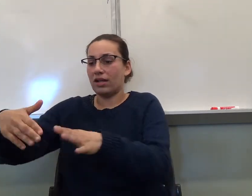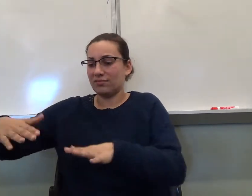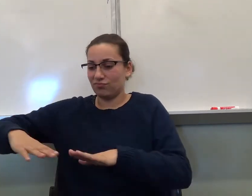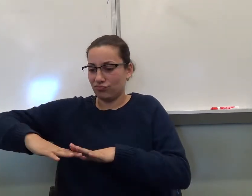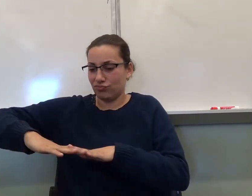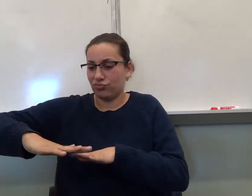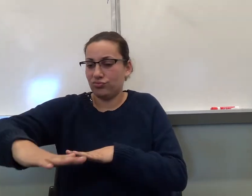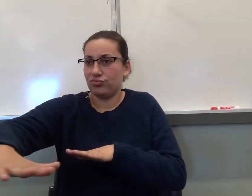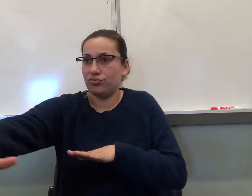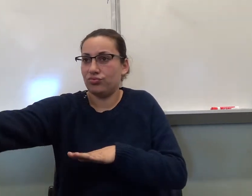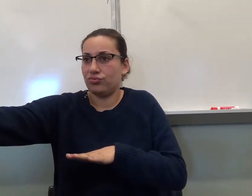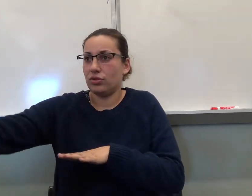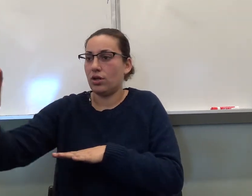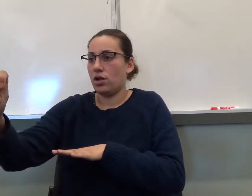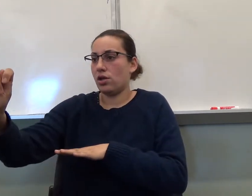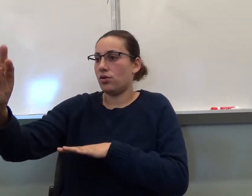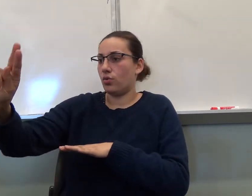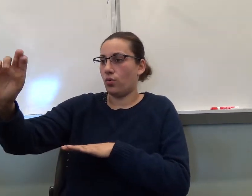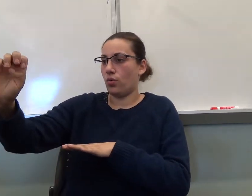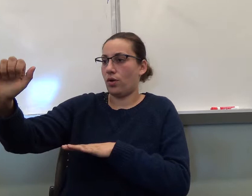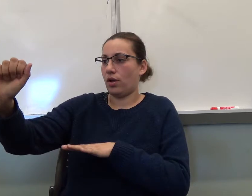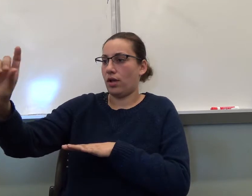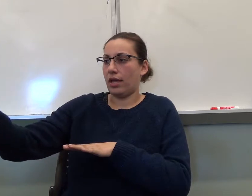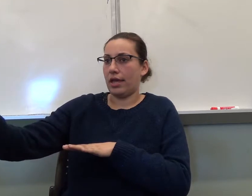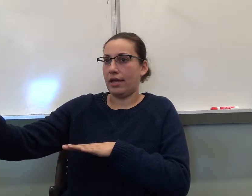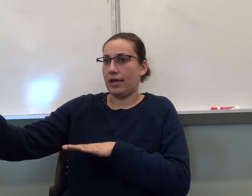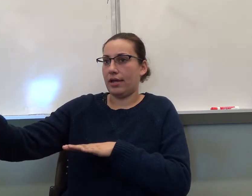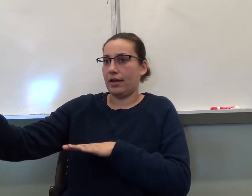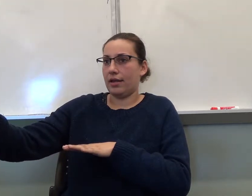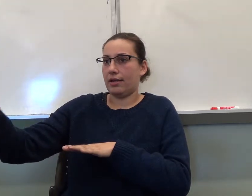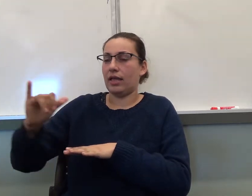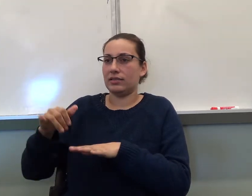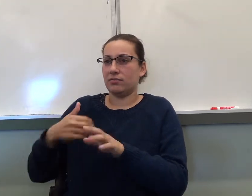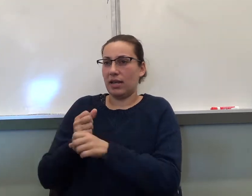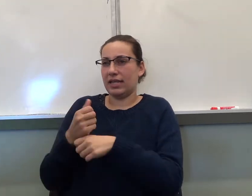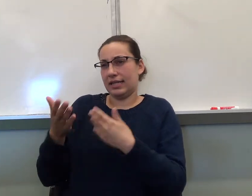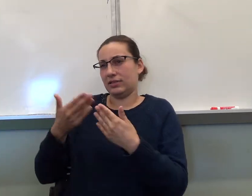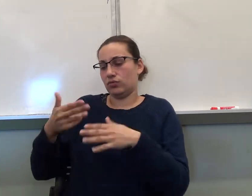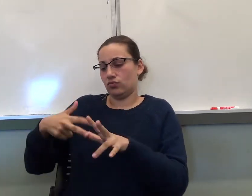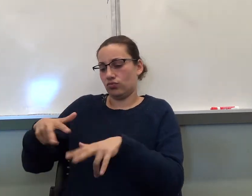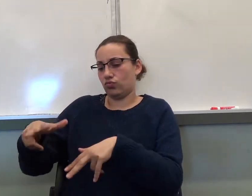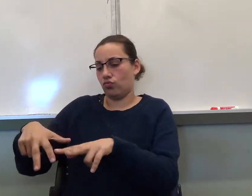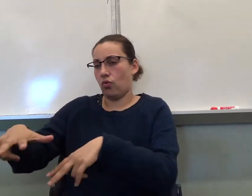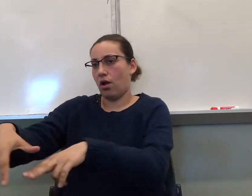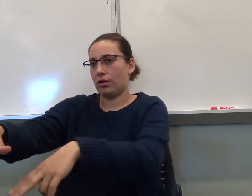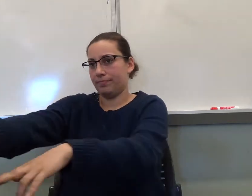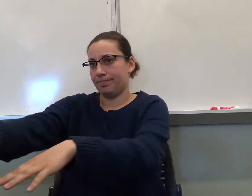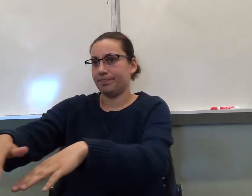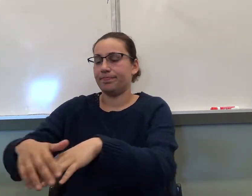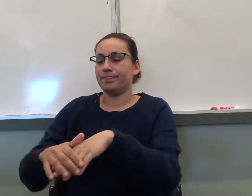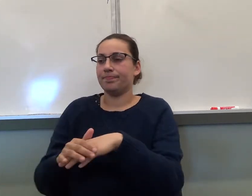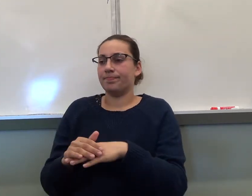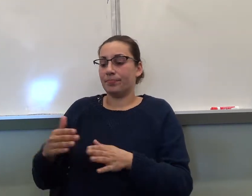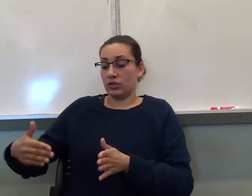center 2 strips of tread 4 inches from the edges of each step, as shown in the figure. If the tread is packaged